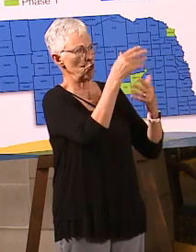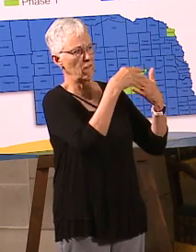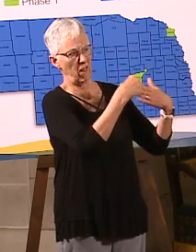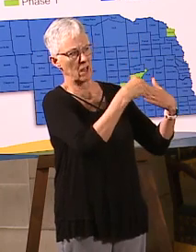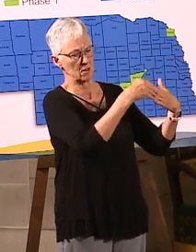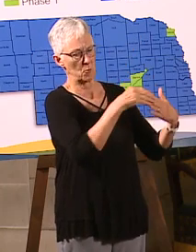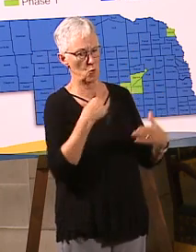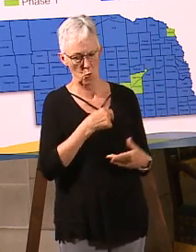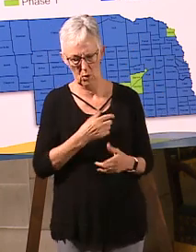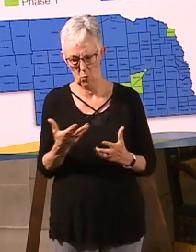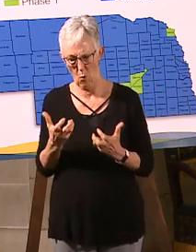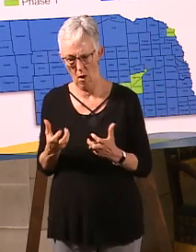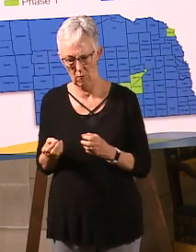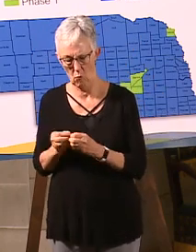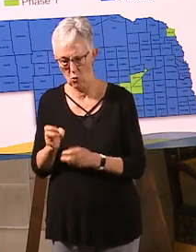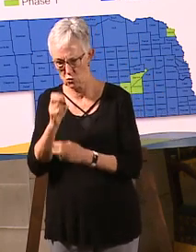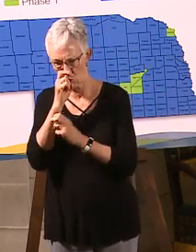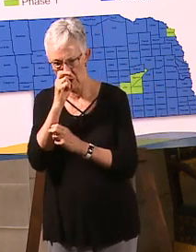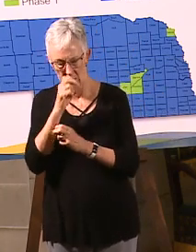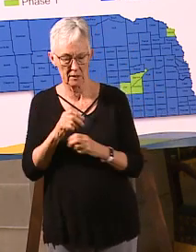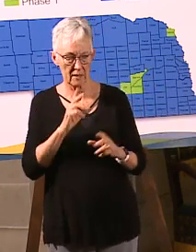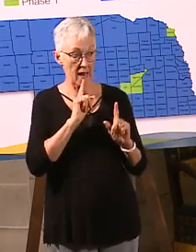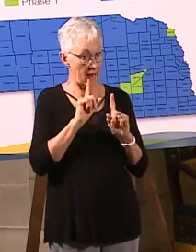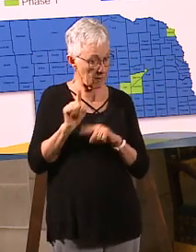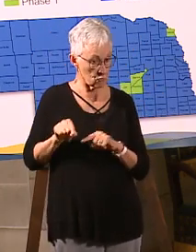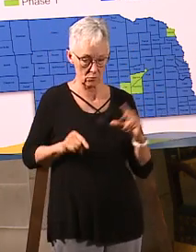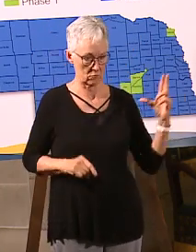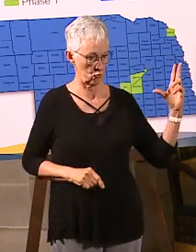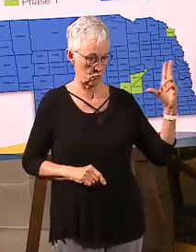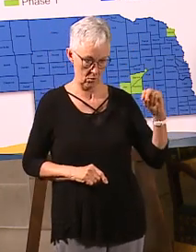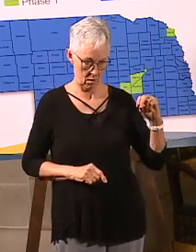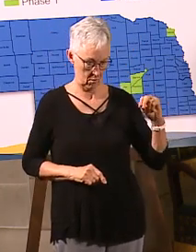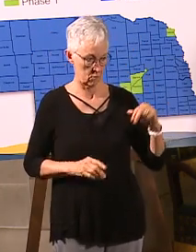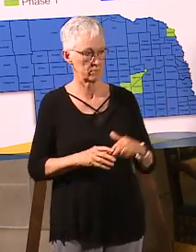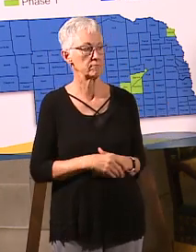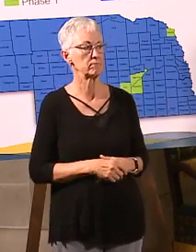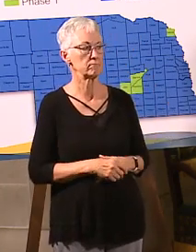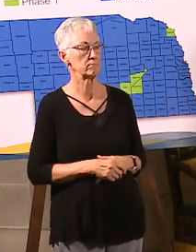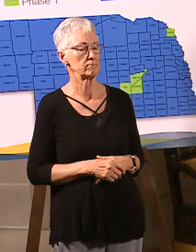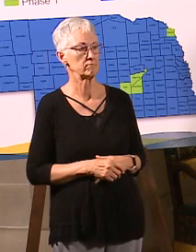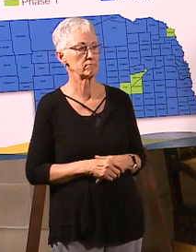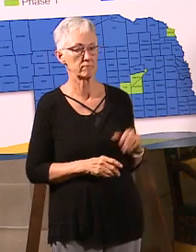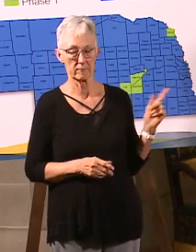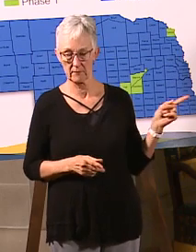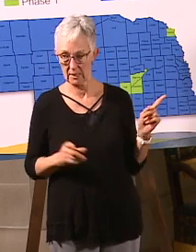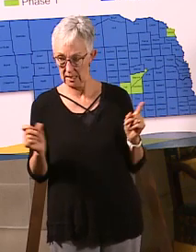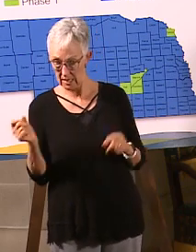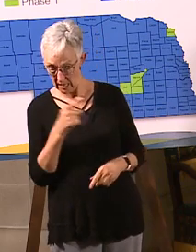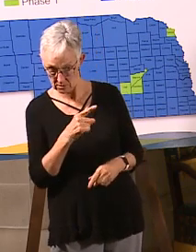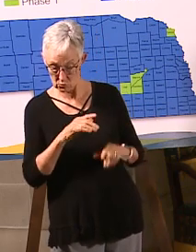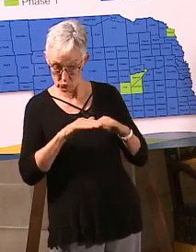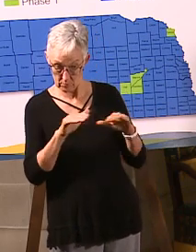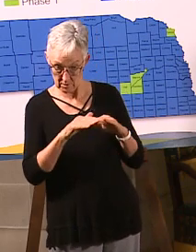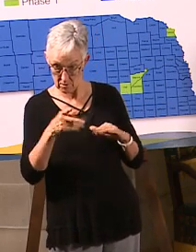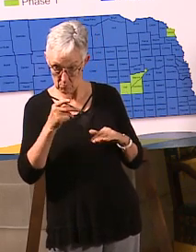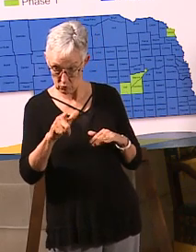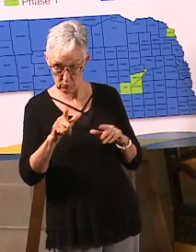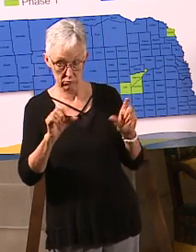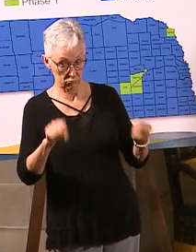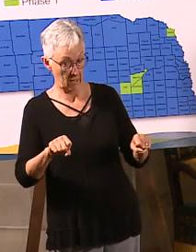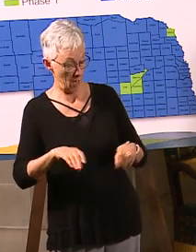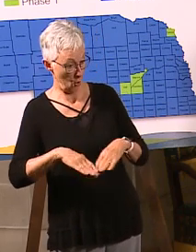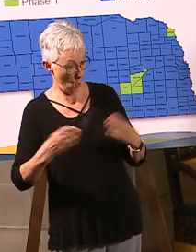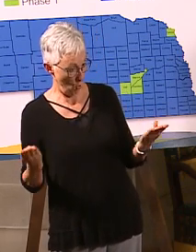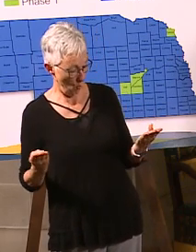new DHMs, are swimming pools allowed to be open? And the answer to that one is yes. So we'll put out, again, that will be under